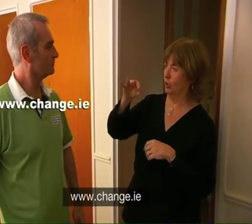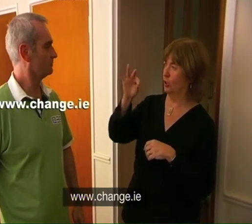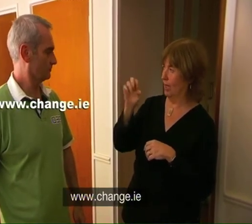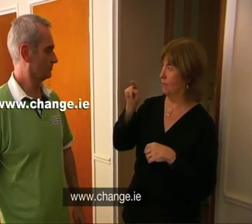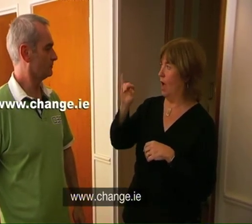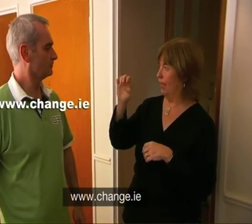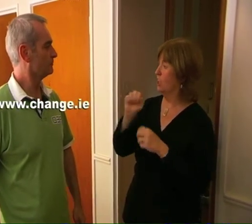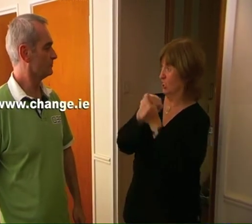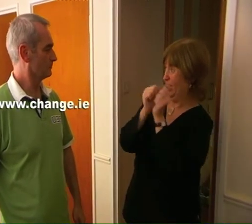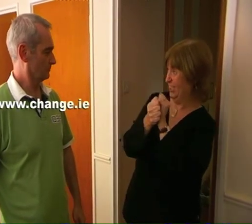www.change.ie